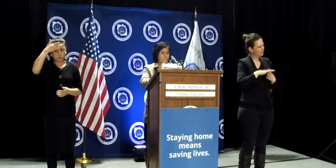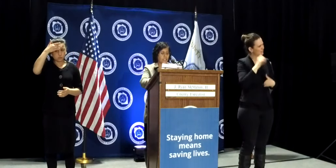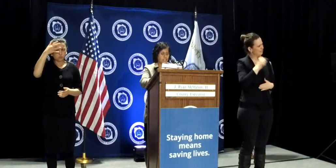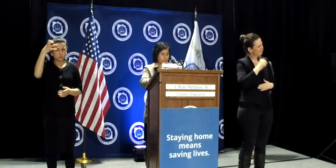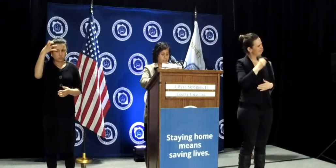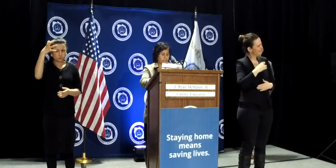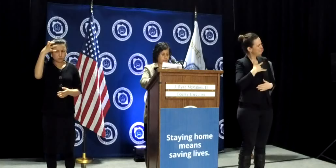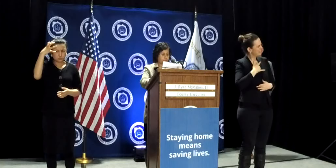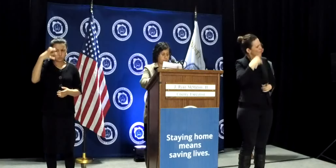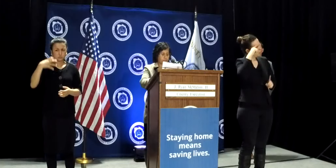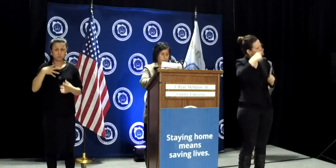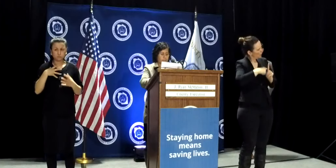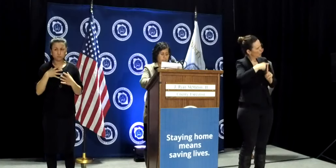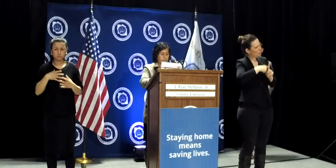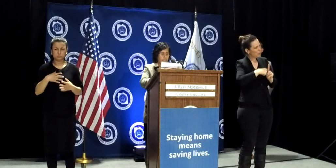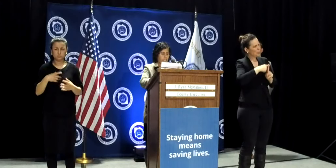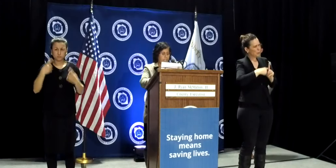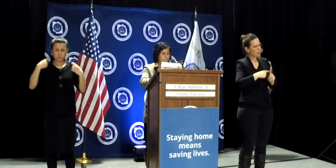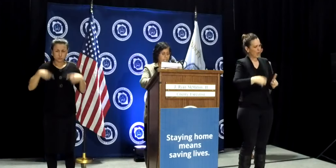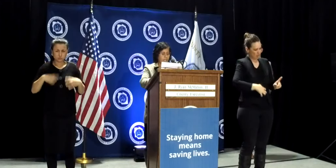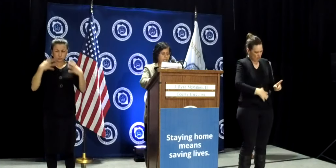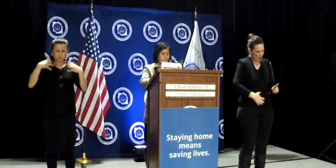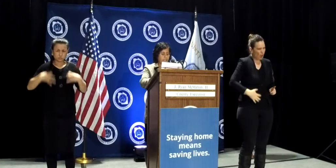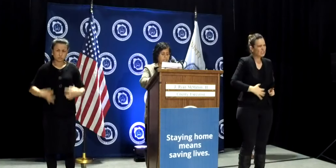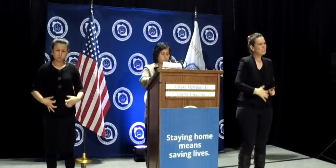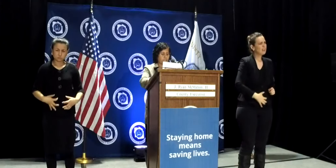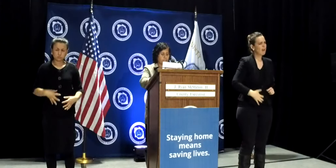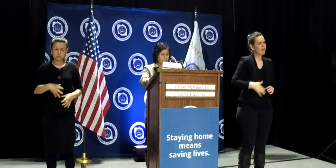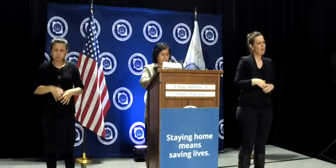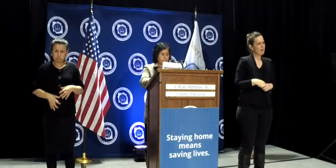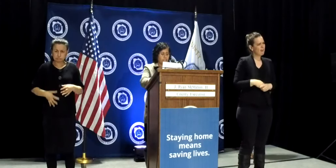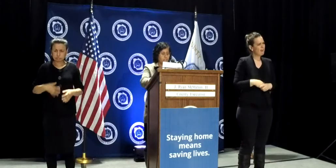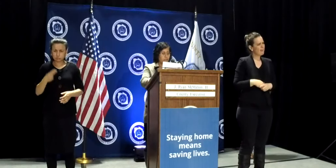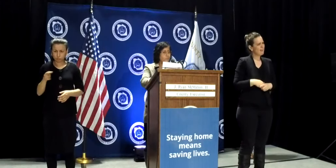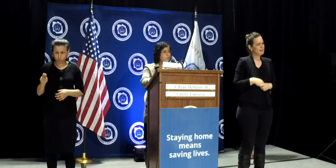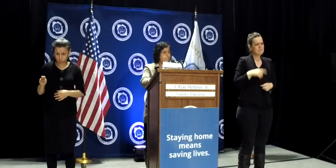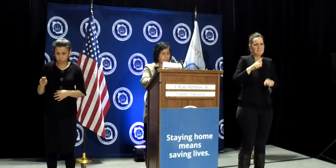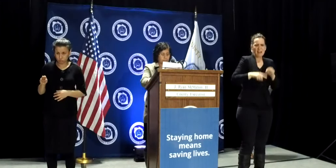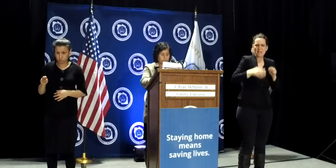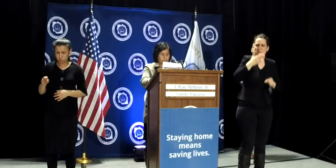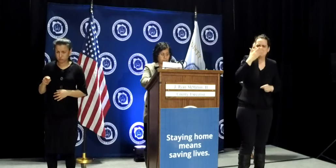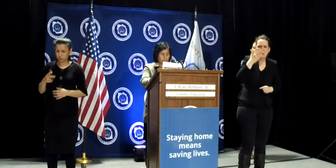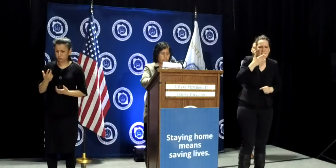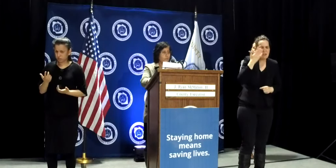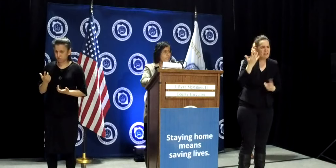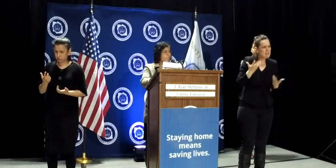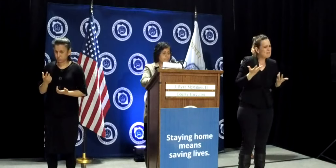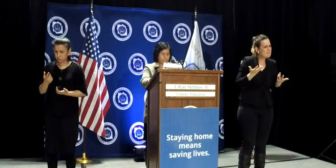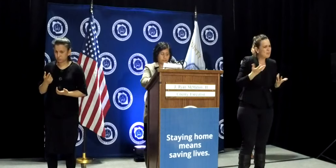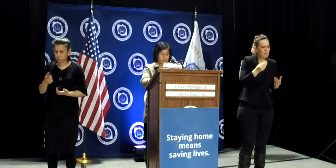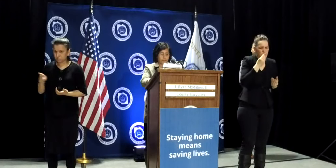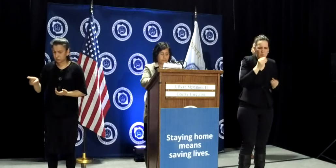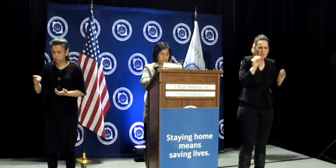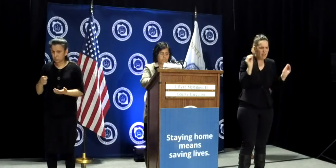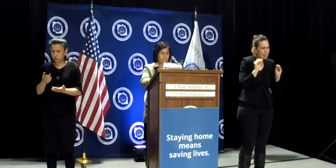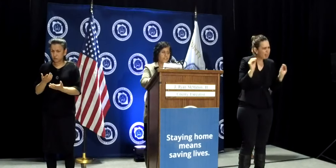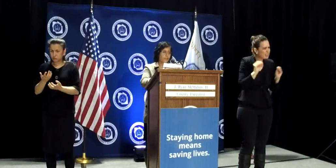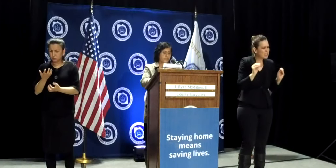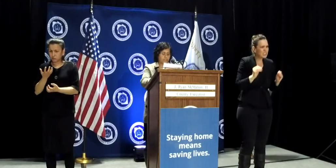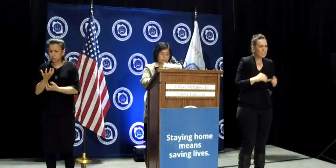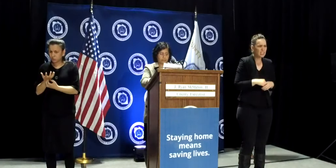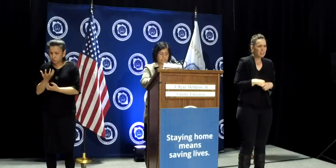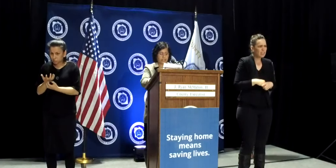I'm aching and nauseous. I can neither smell your cooking nor taste it."